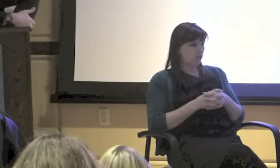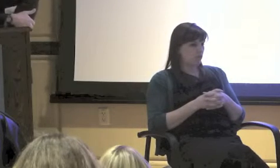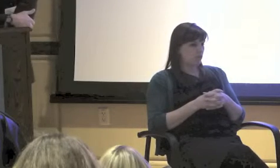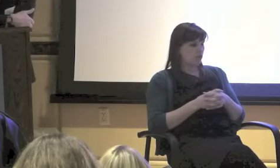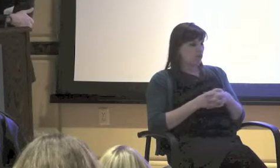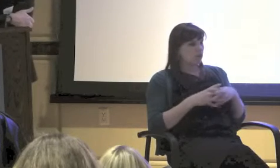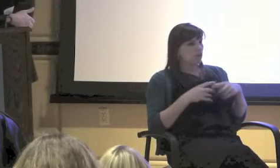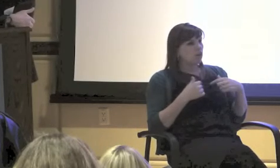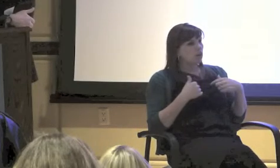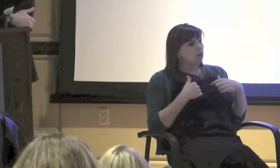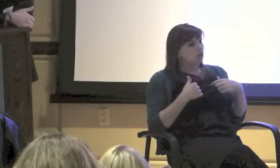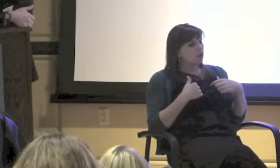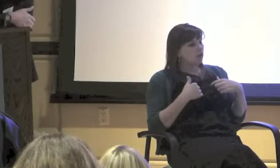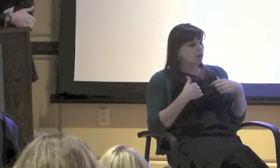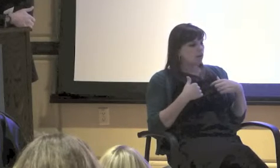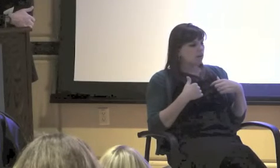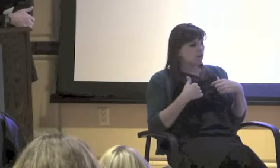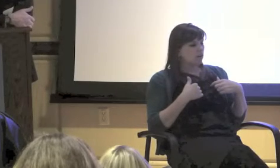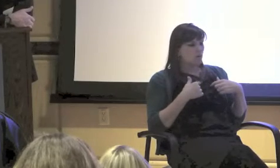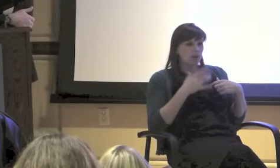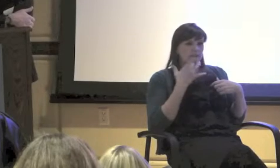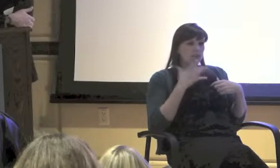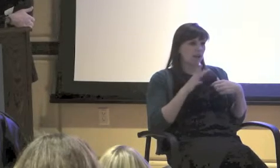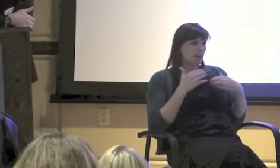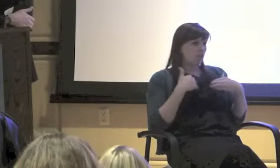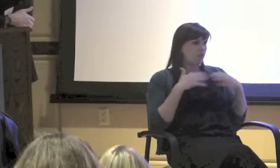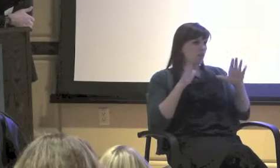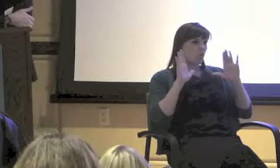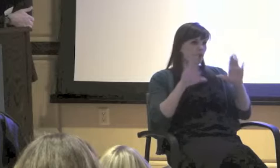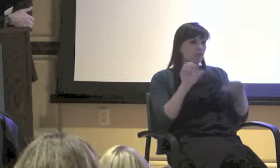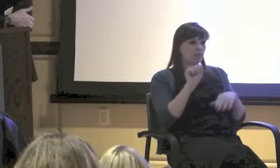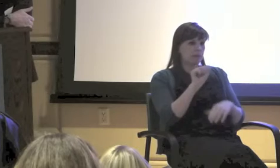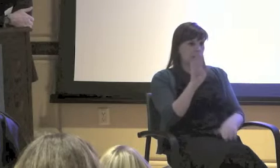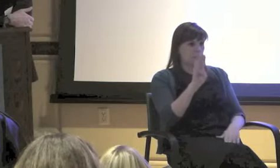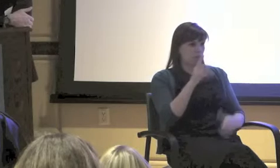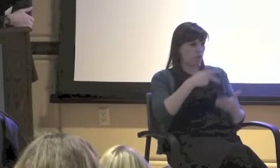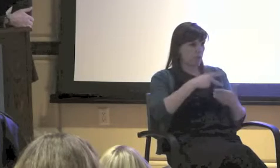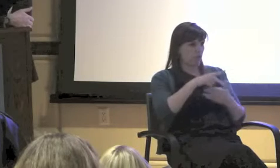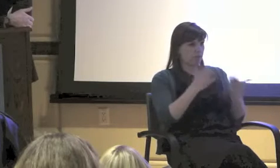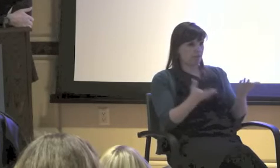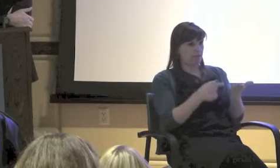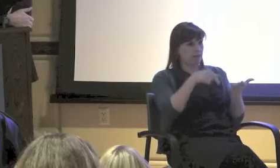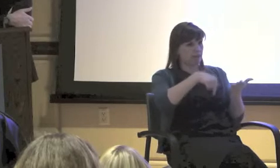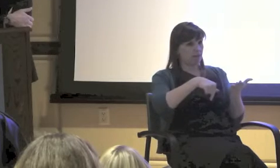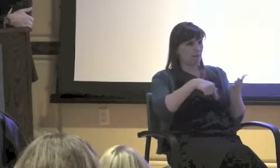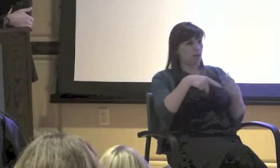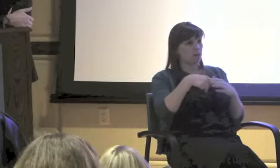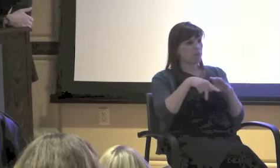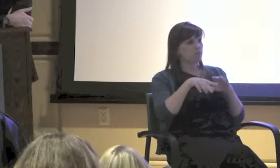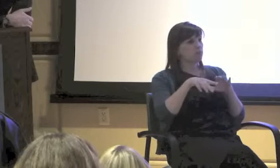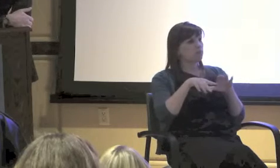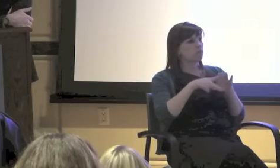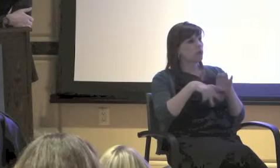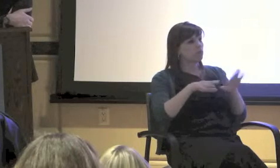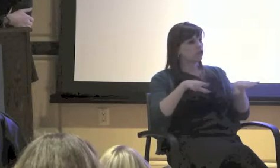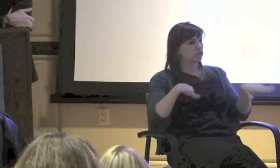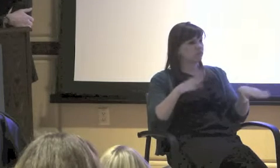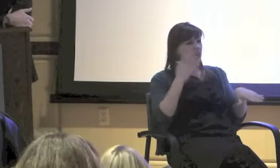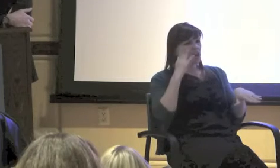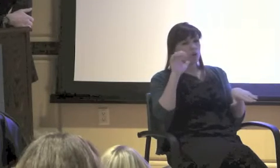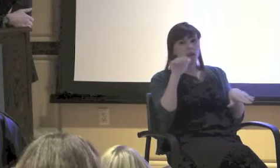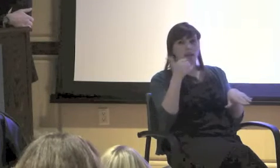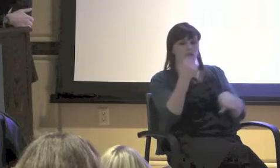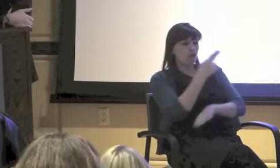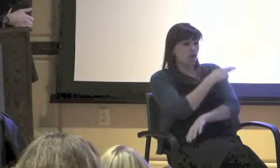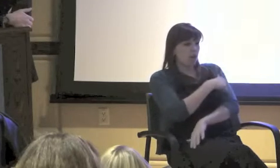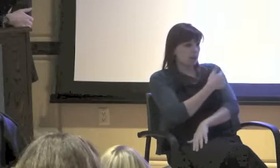I recognize we're so fortunate to have a great spina bifida program here at Cartwright Children's Medical Center. I know a lot of the other children's